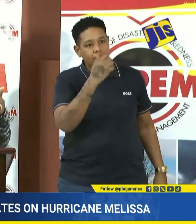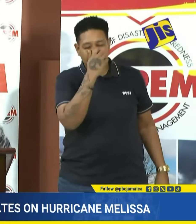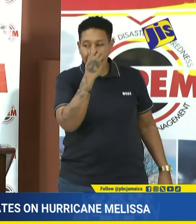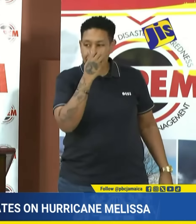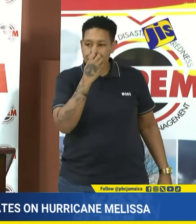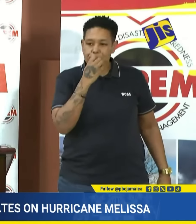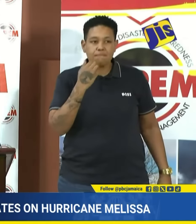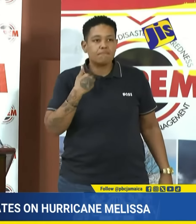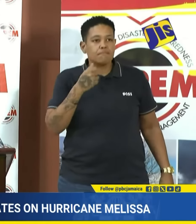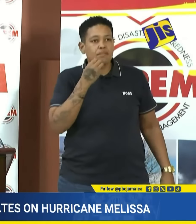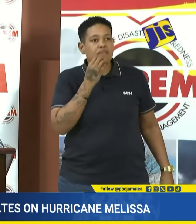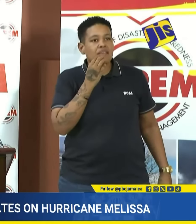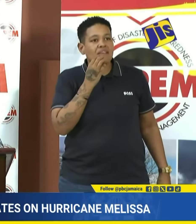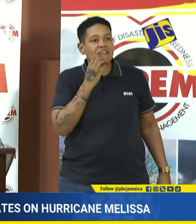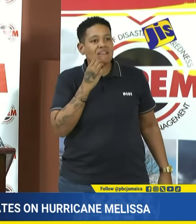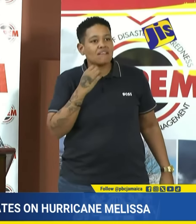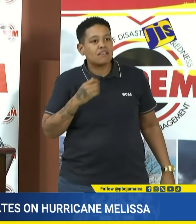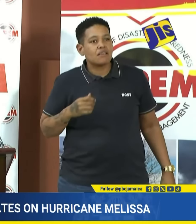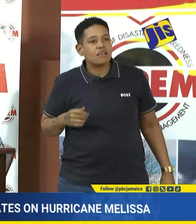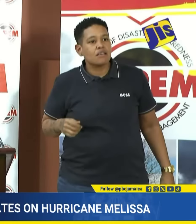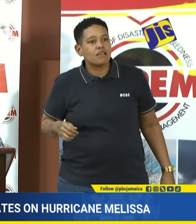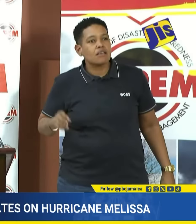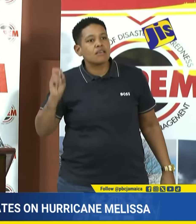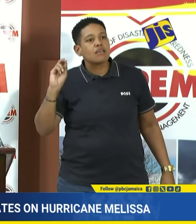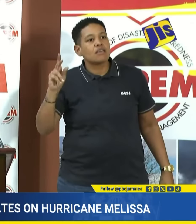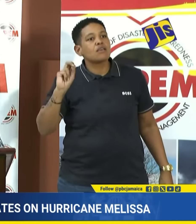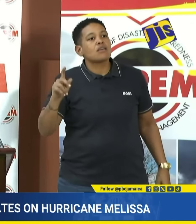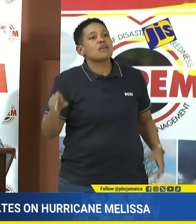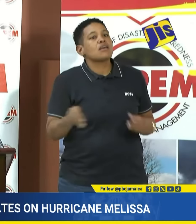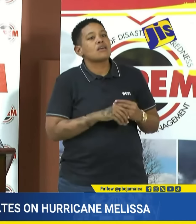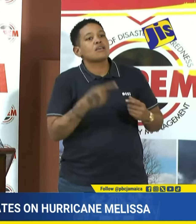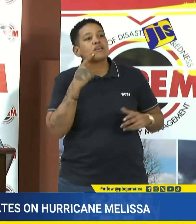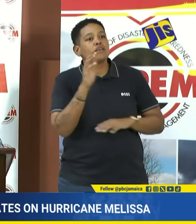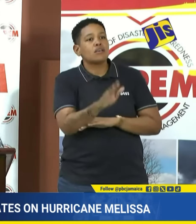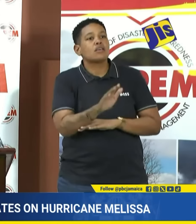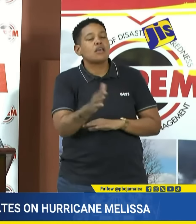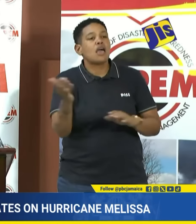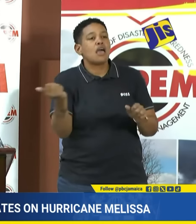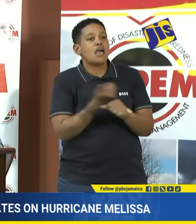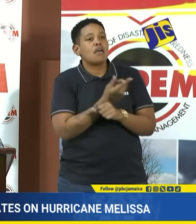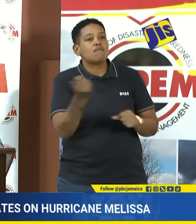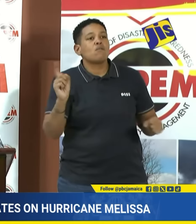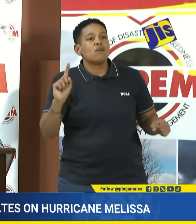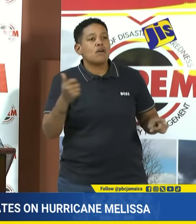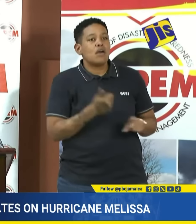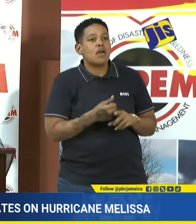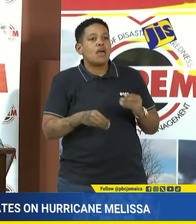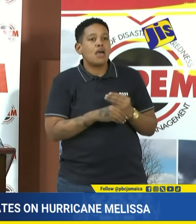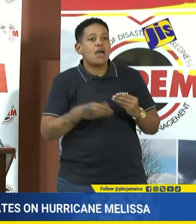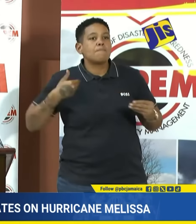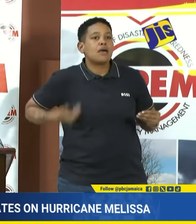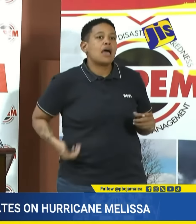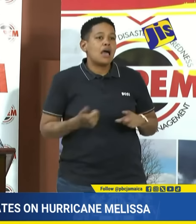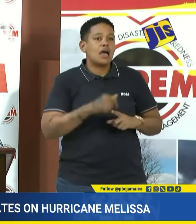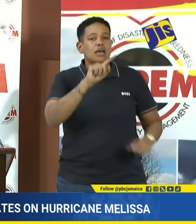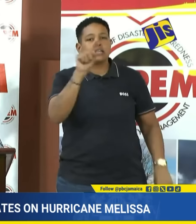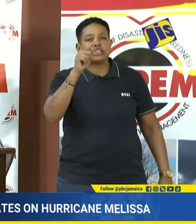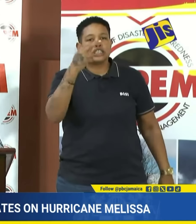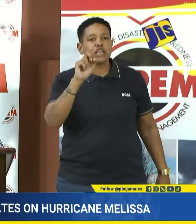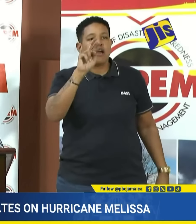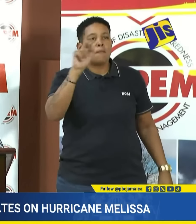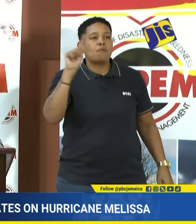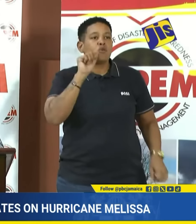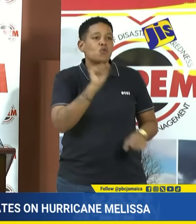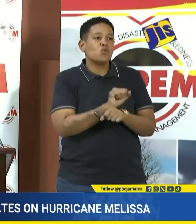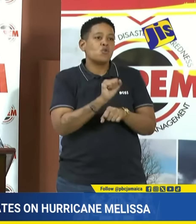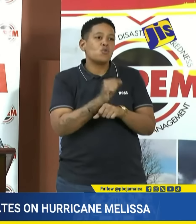Hi. Oh, she has one. Okay, good. Okay. Good afternoon, everybody. I am Zara Burton, working